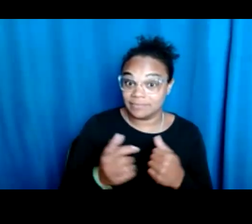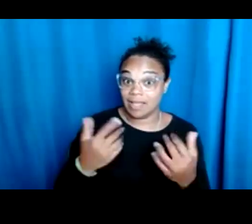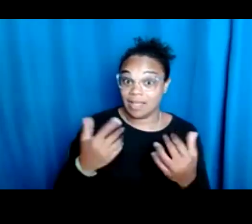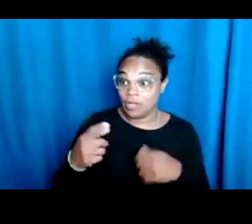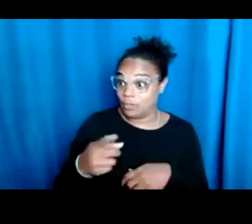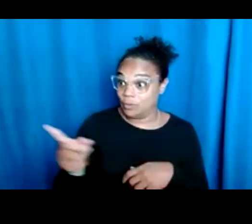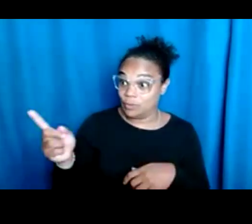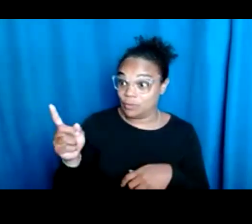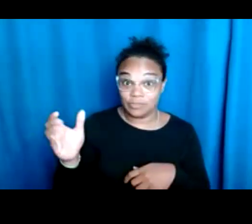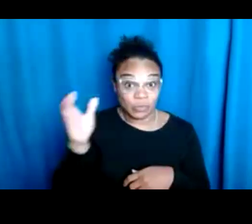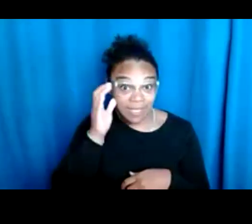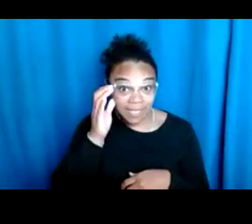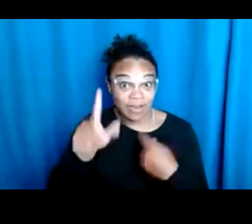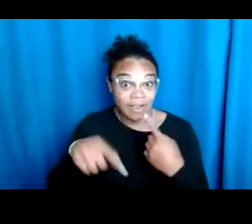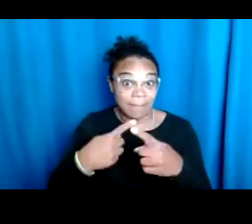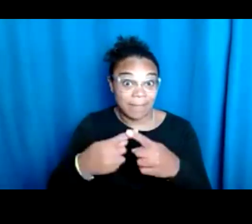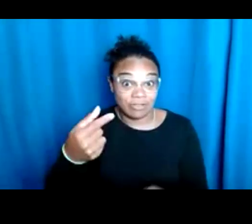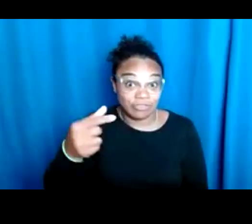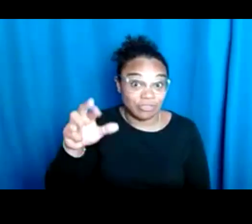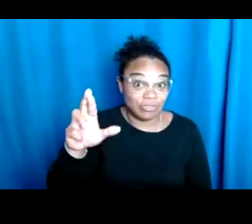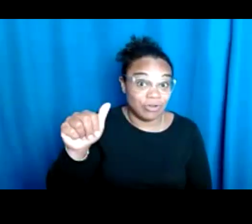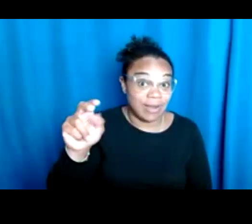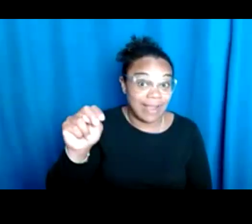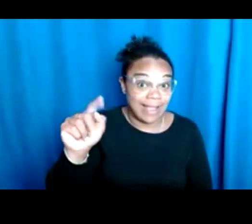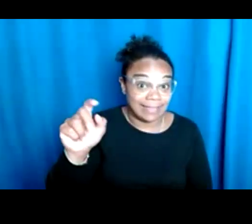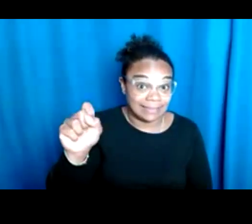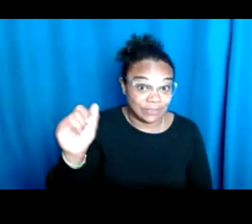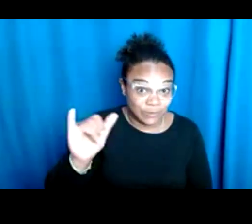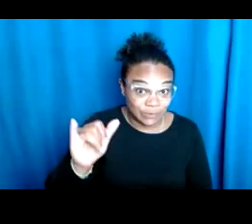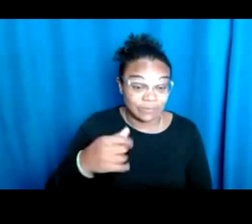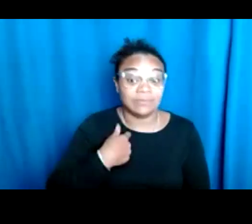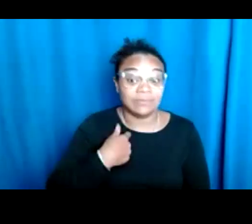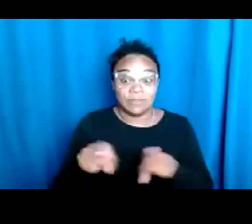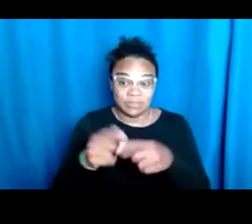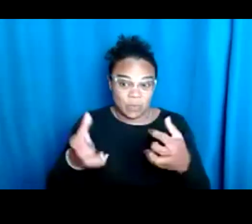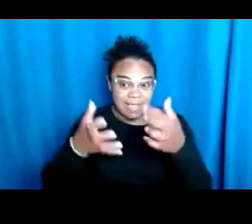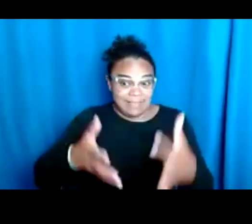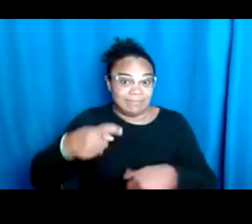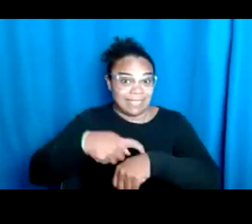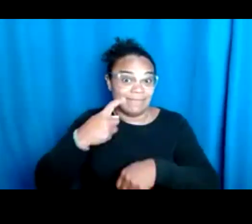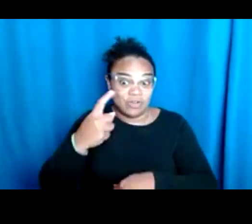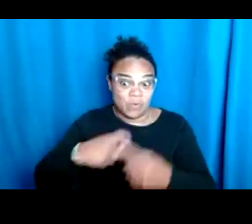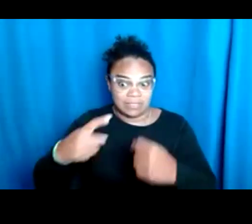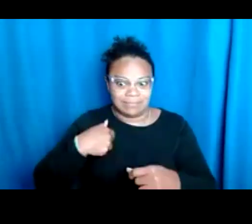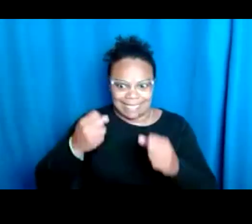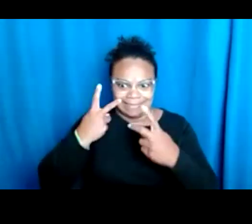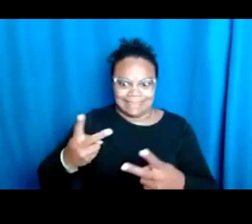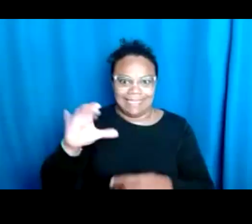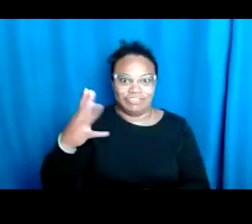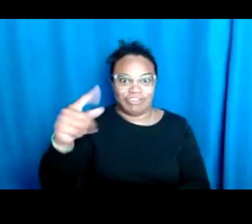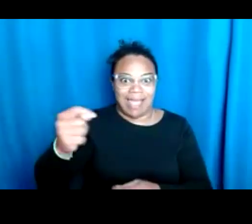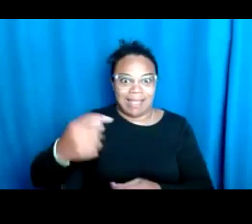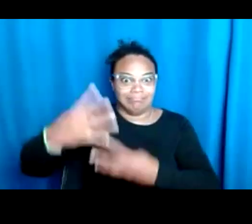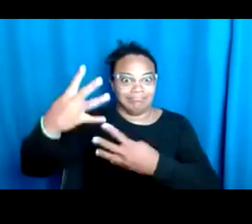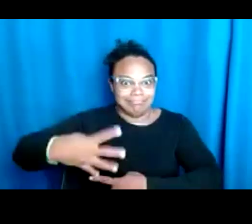hear about the grants, and I also want to answer some questions because I do see the chat very active.